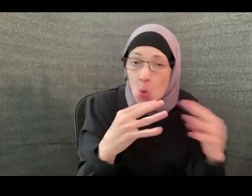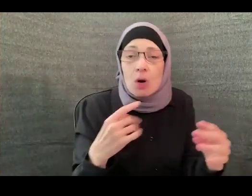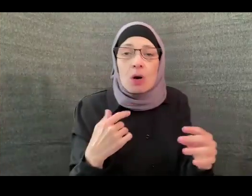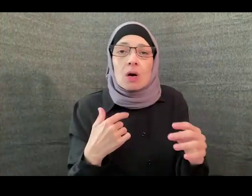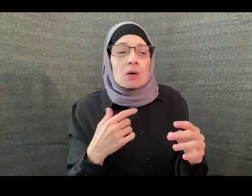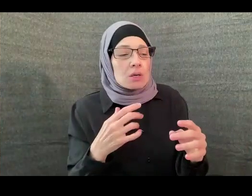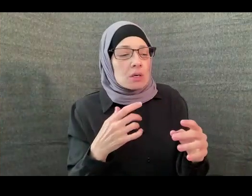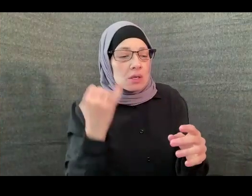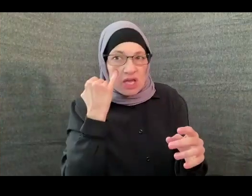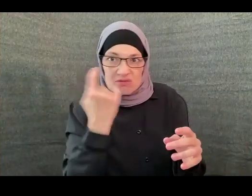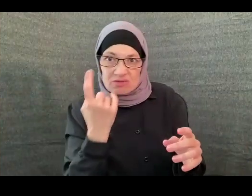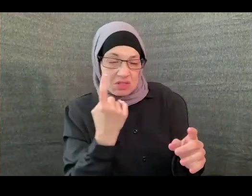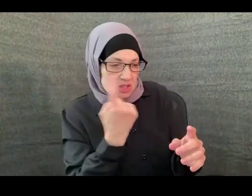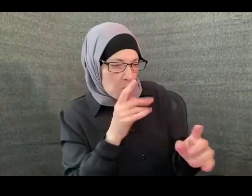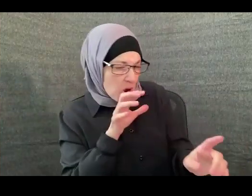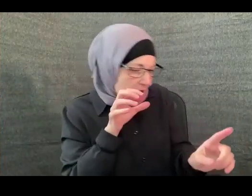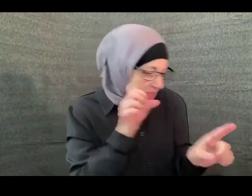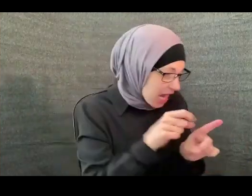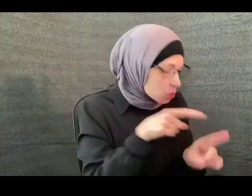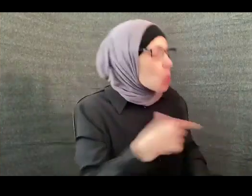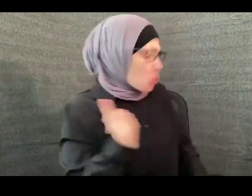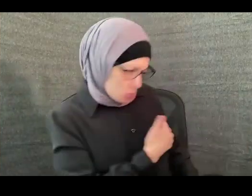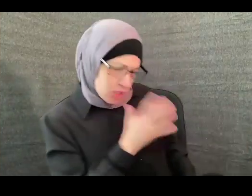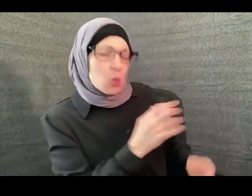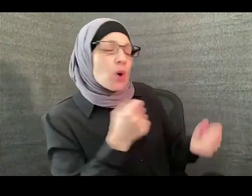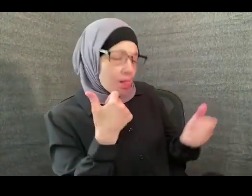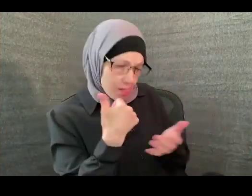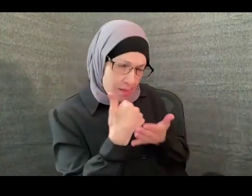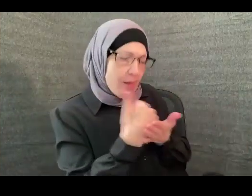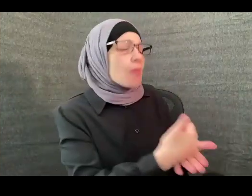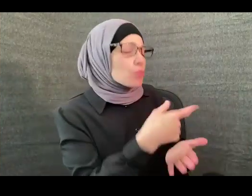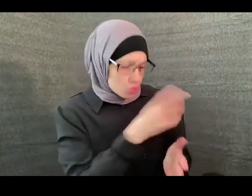shall indeed defend you, we shall help you.'